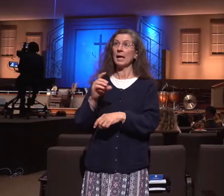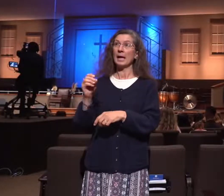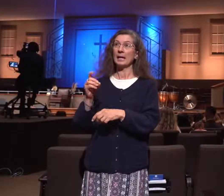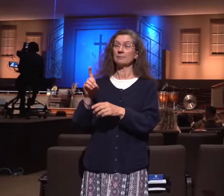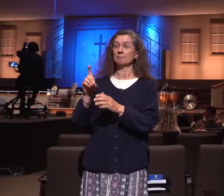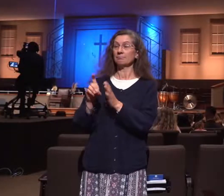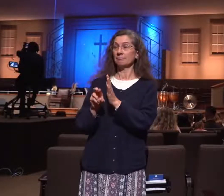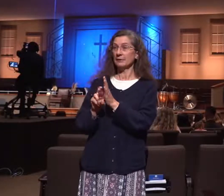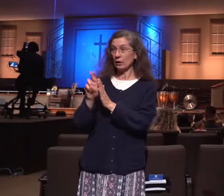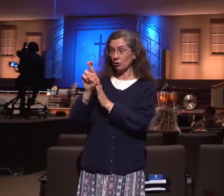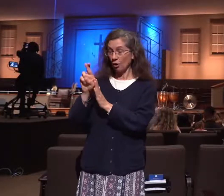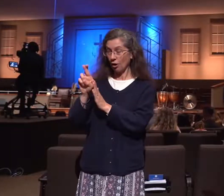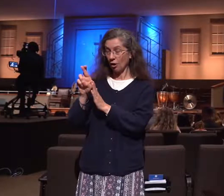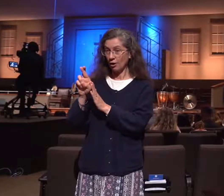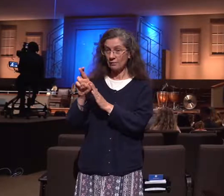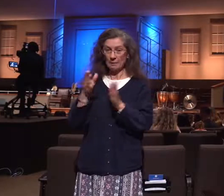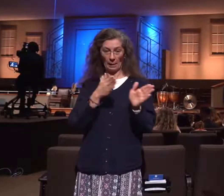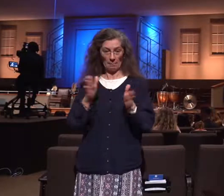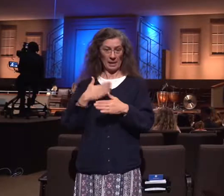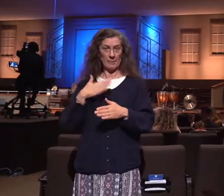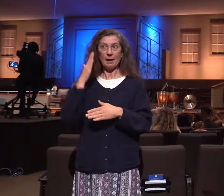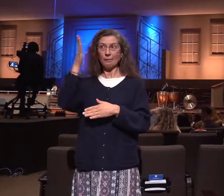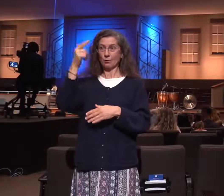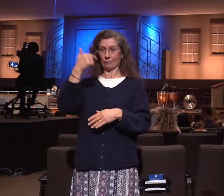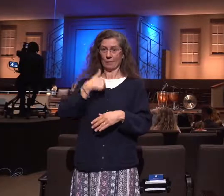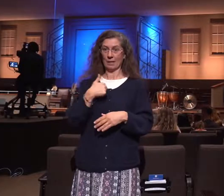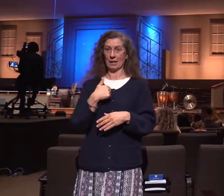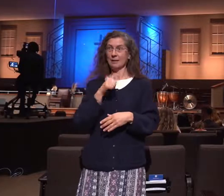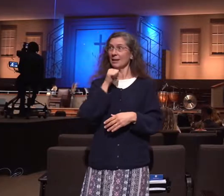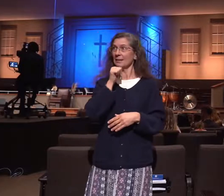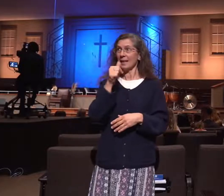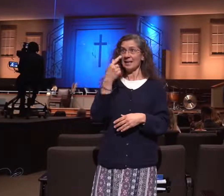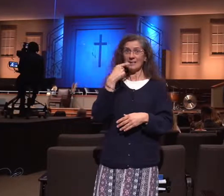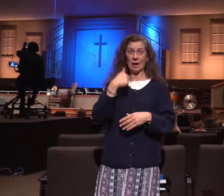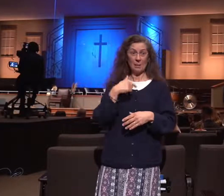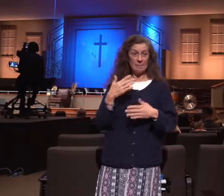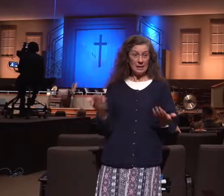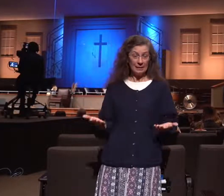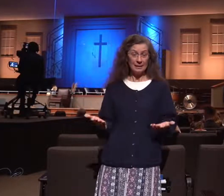me. They hadn't said anything to me about it, but they